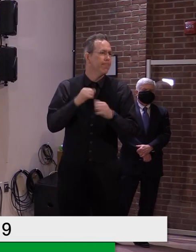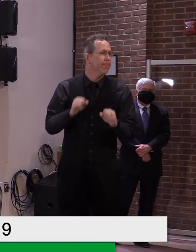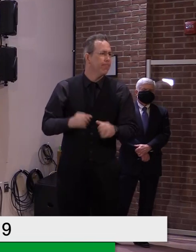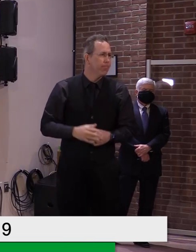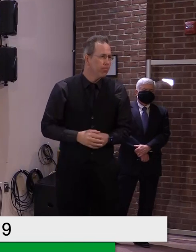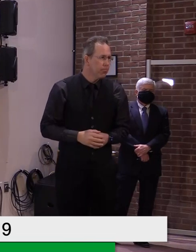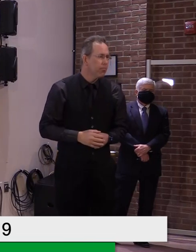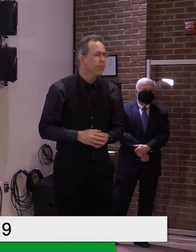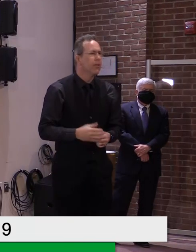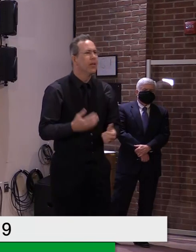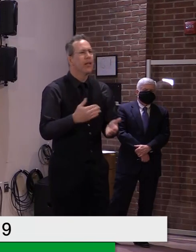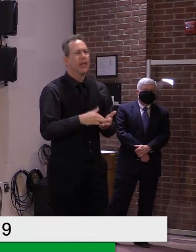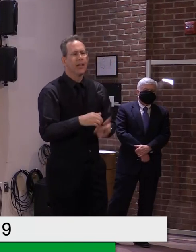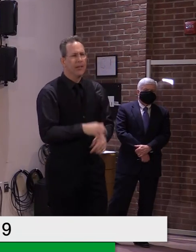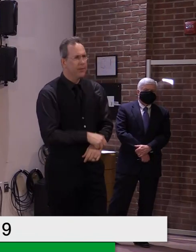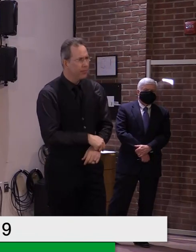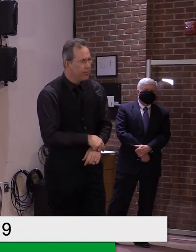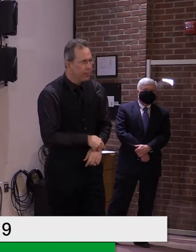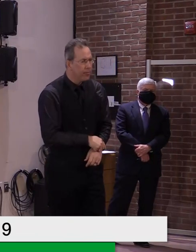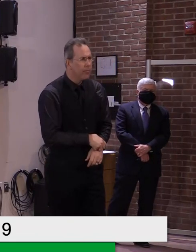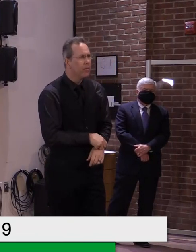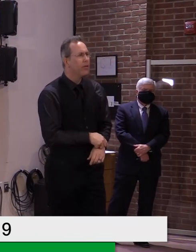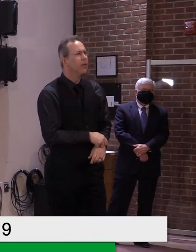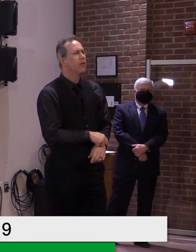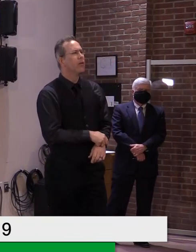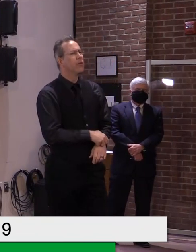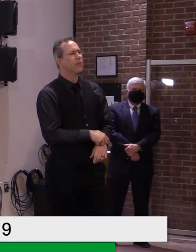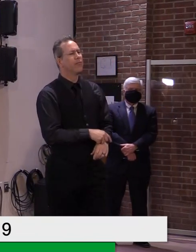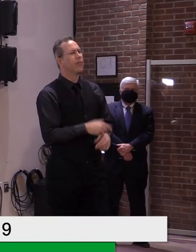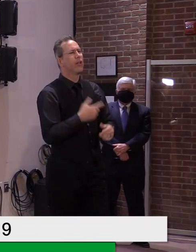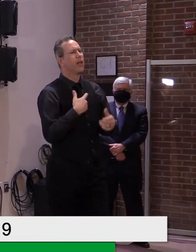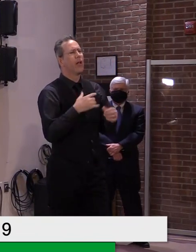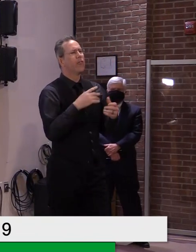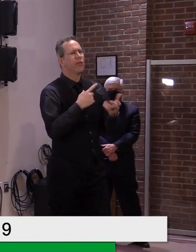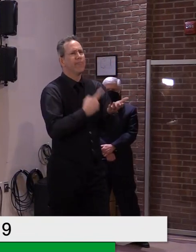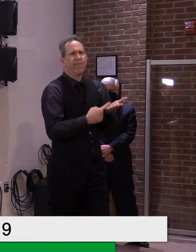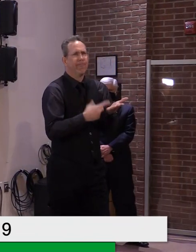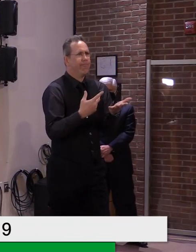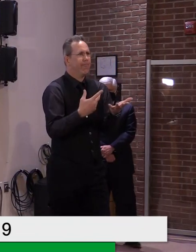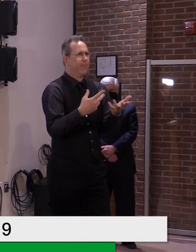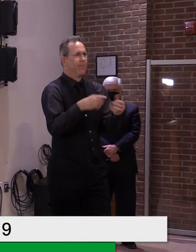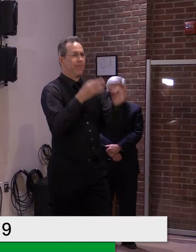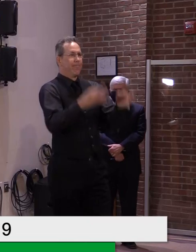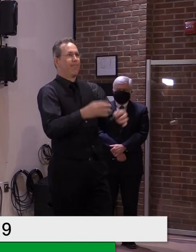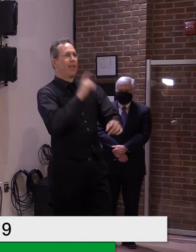time, there's no talk or there's nothing solid that I can report on.